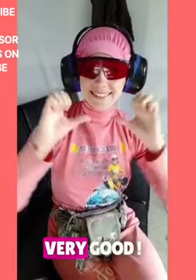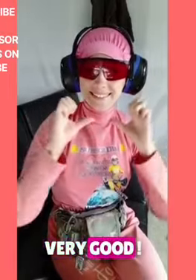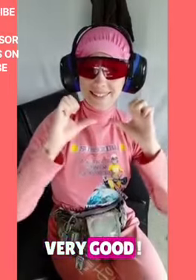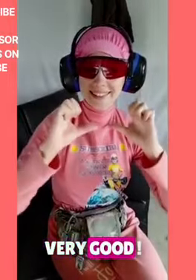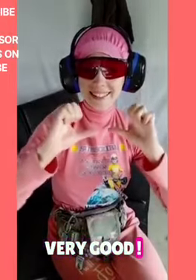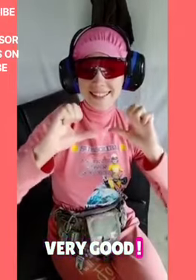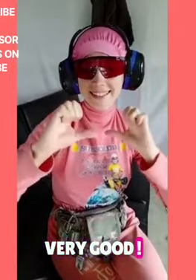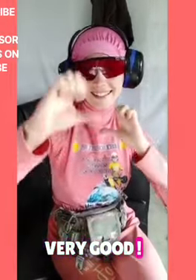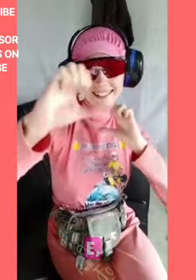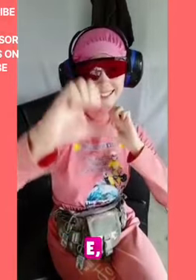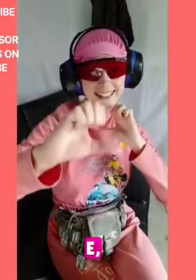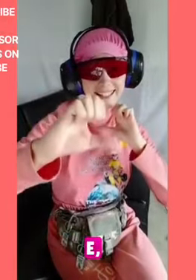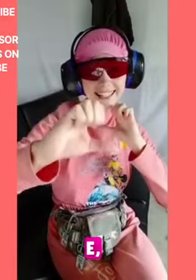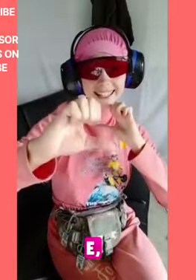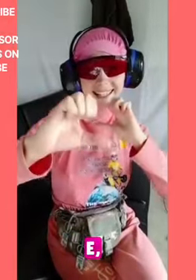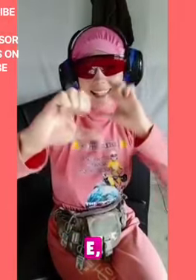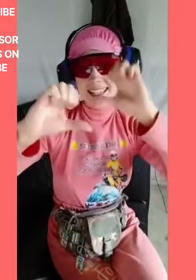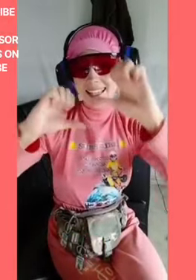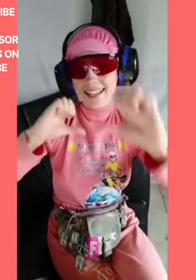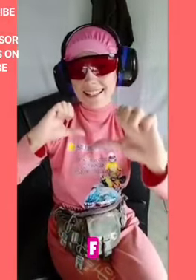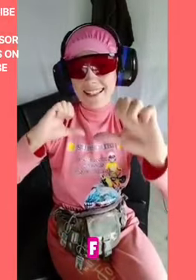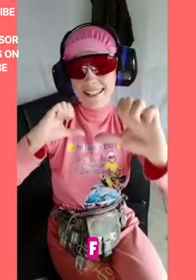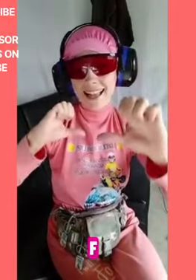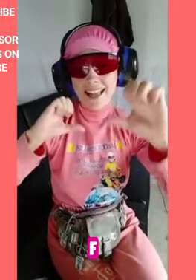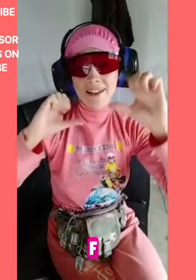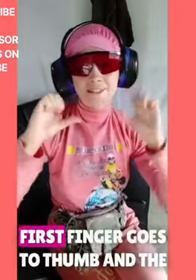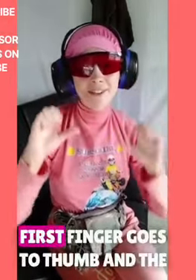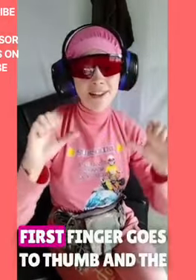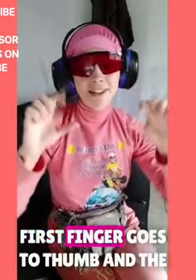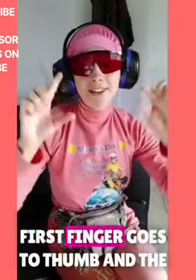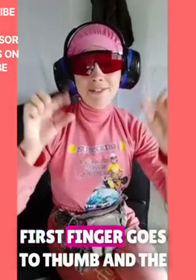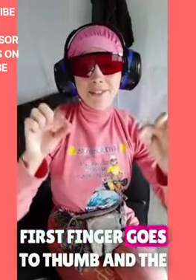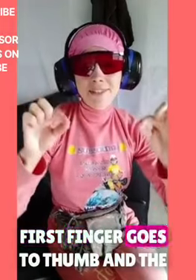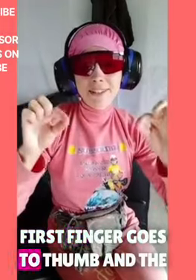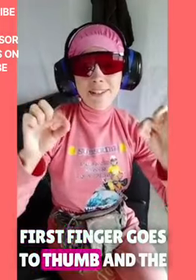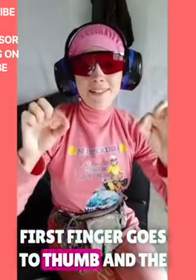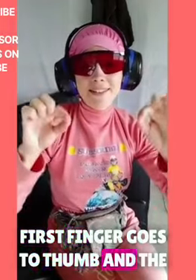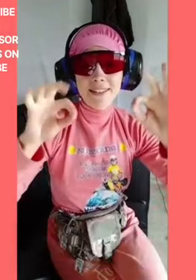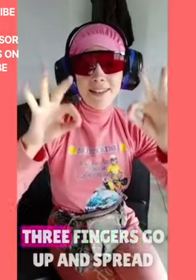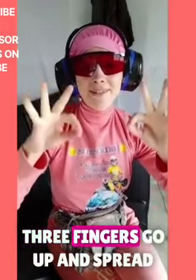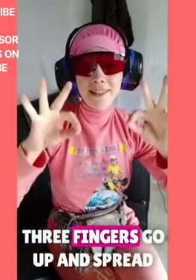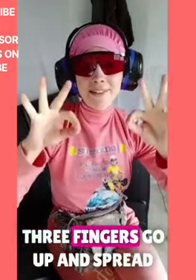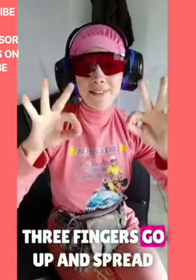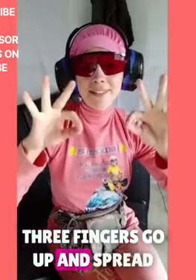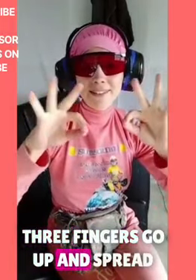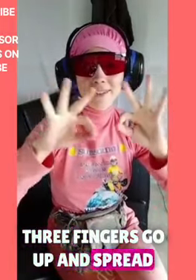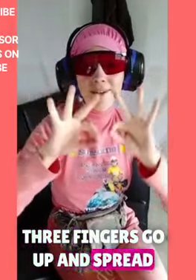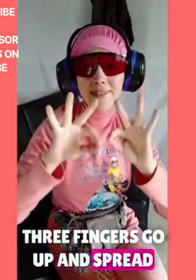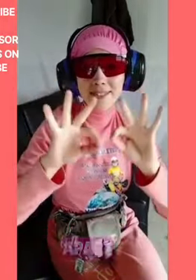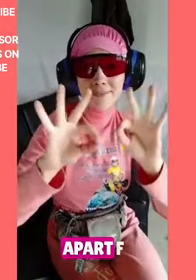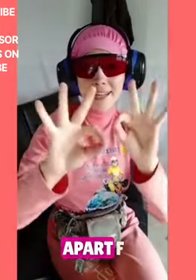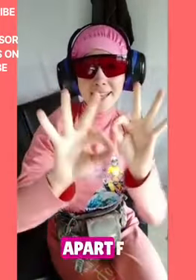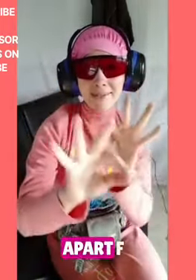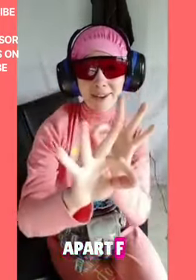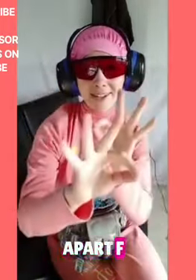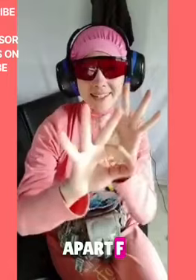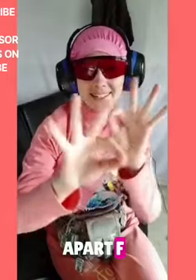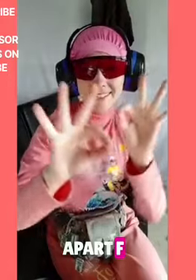good. E. F. First finger goes to thumb and the three fingers go up and spread apart.